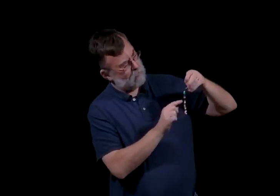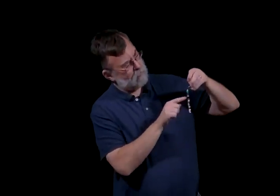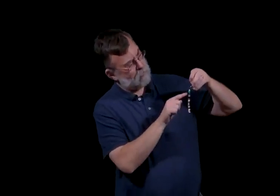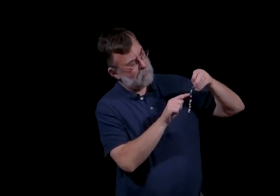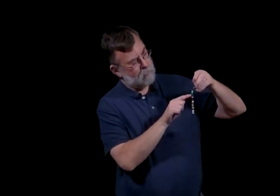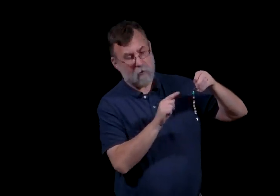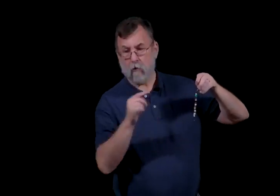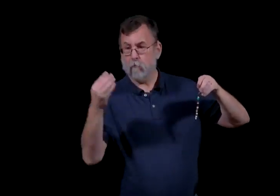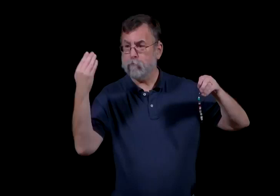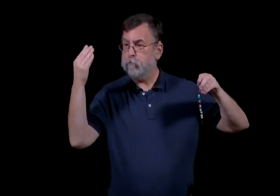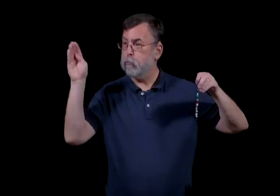The next bead is blue,